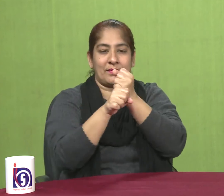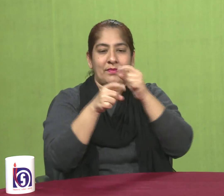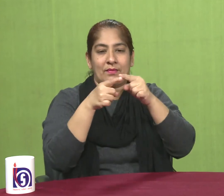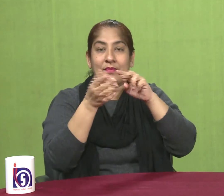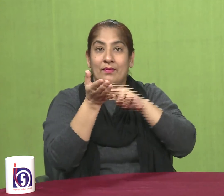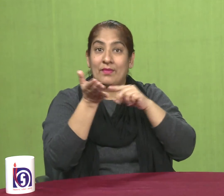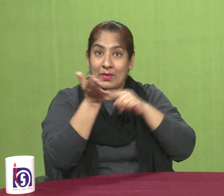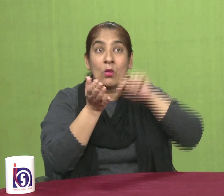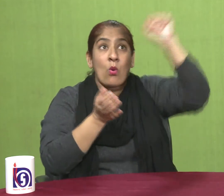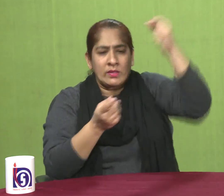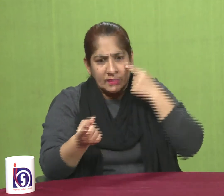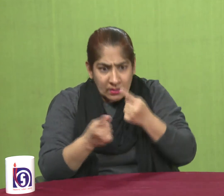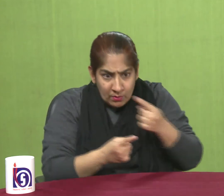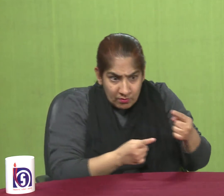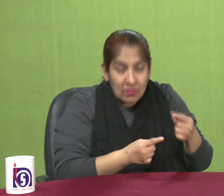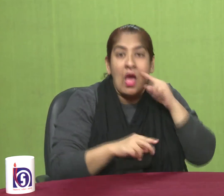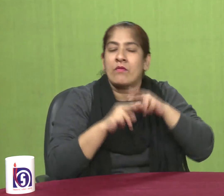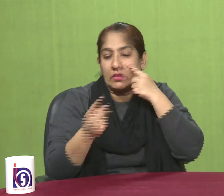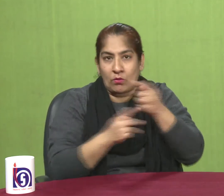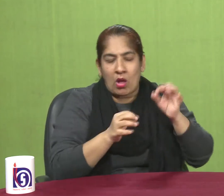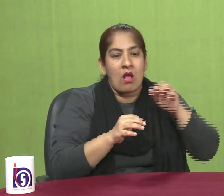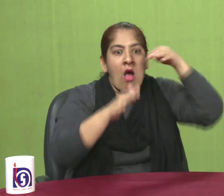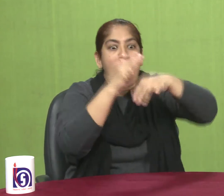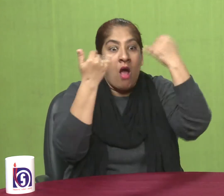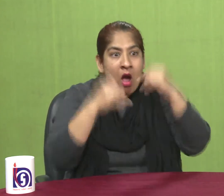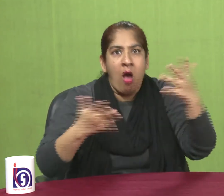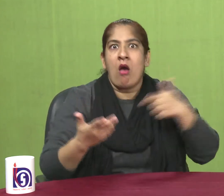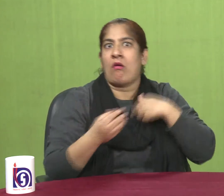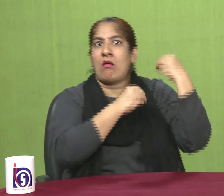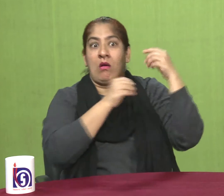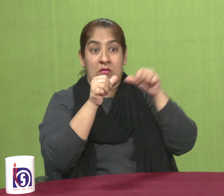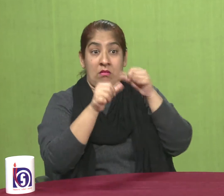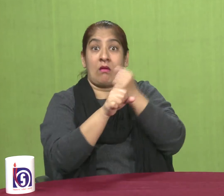Formalities to be completed by clearing agent.